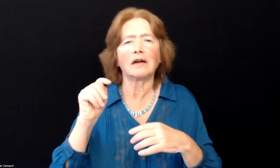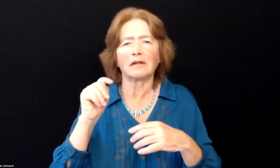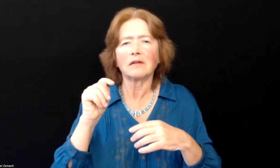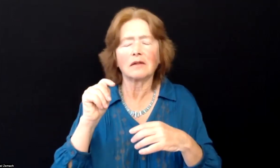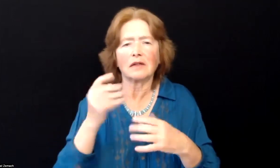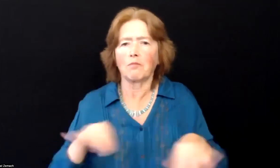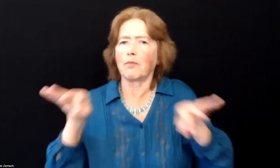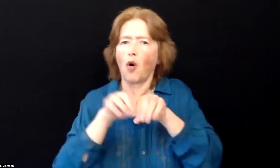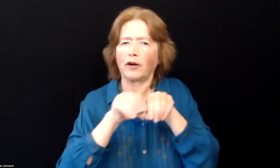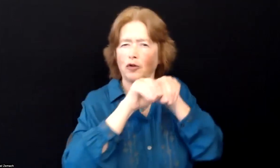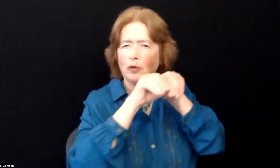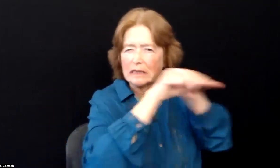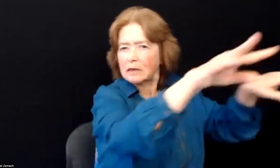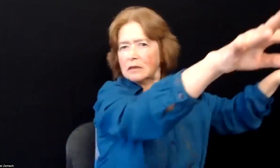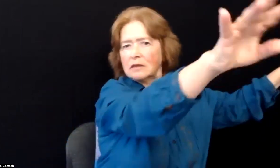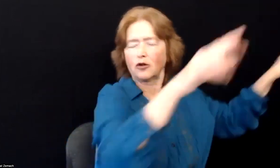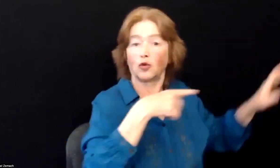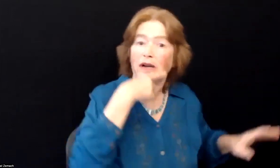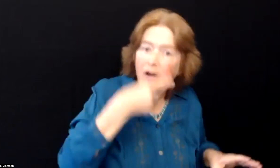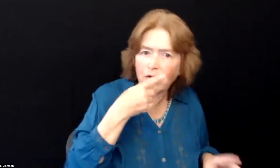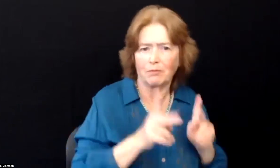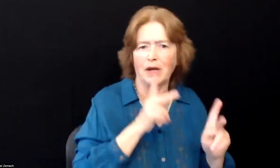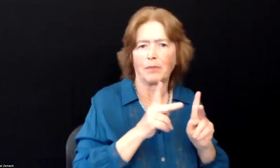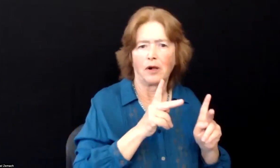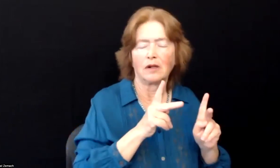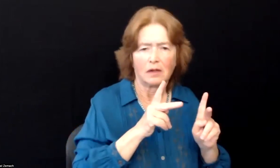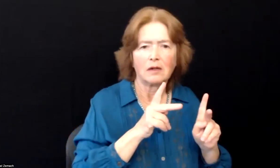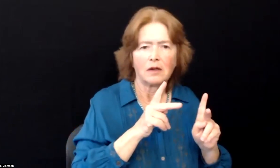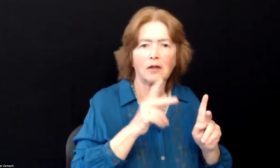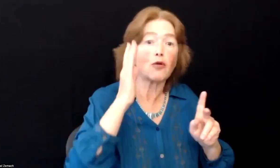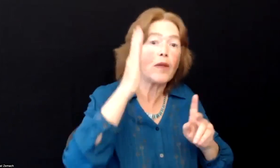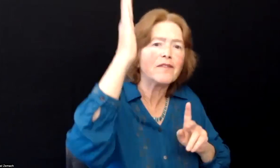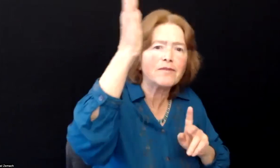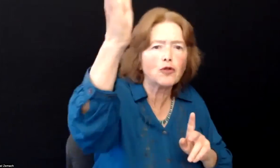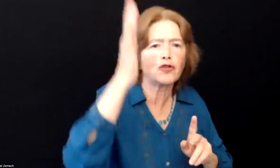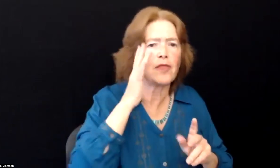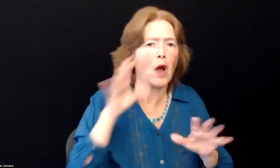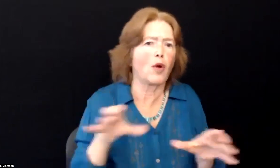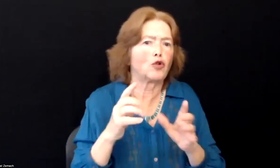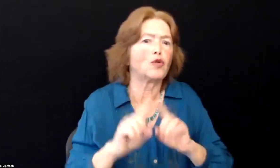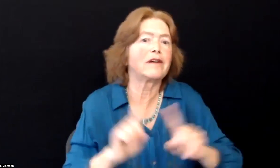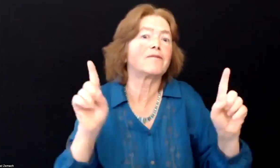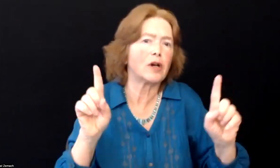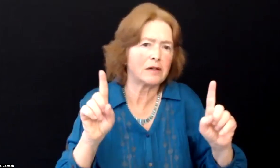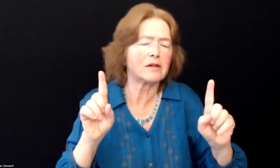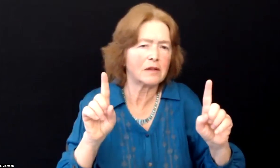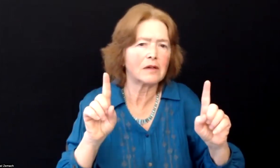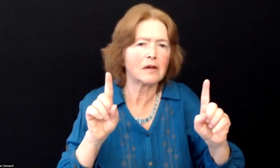book. But I also want hearing people who know nothing about deaf education to read the